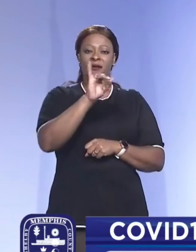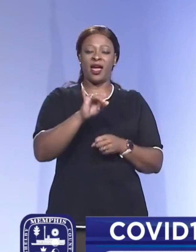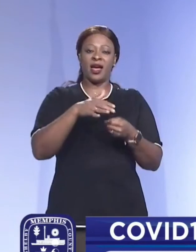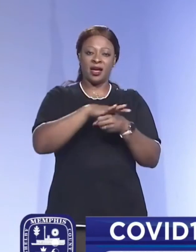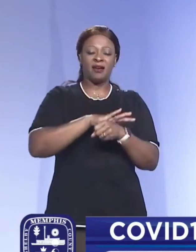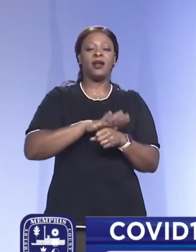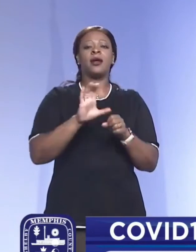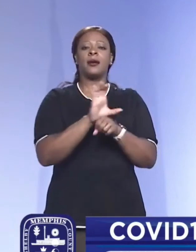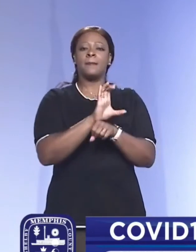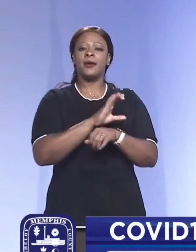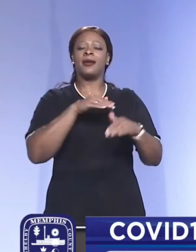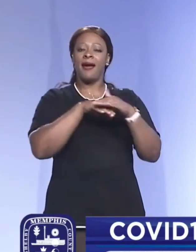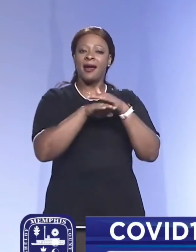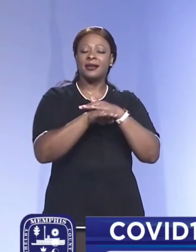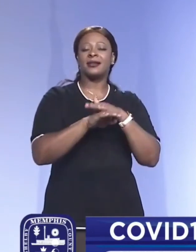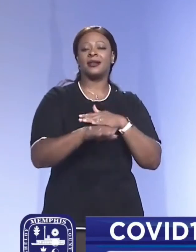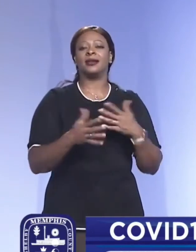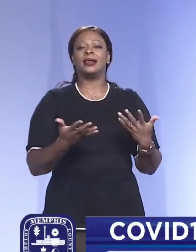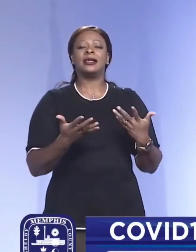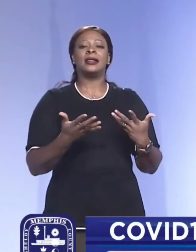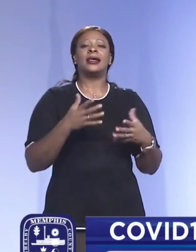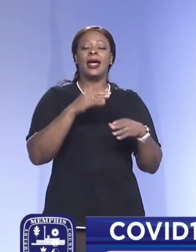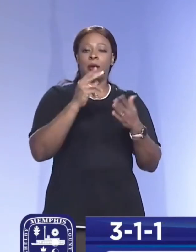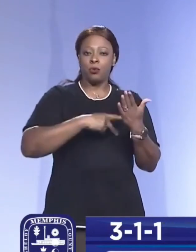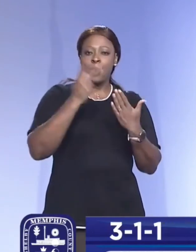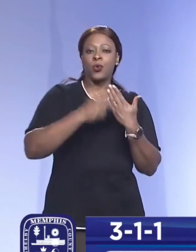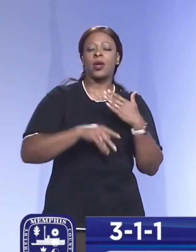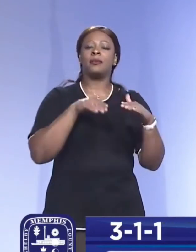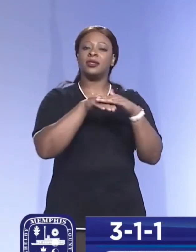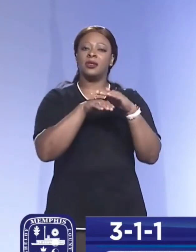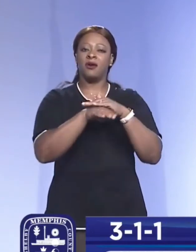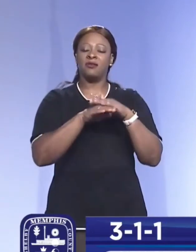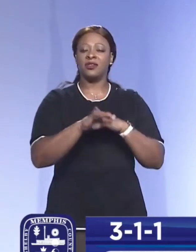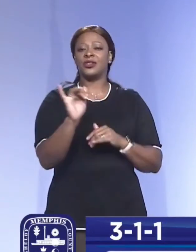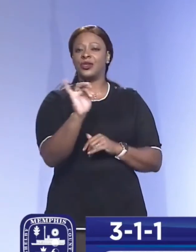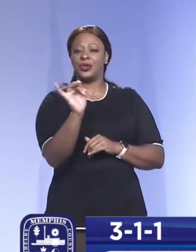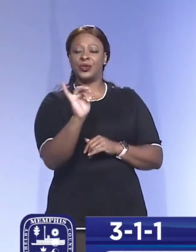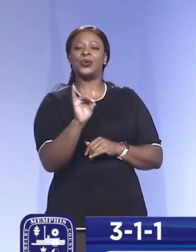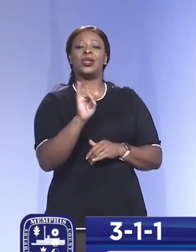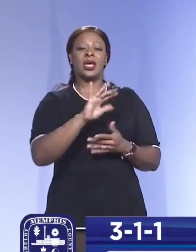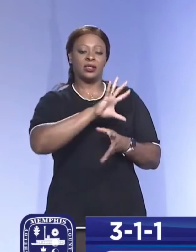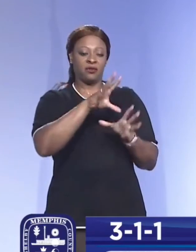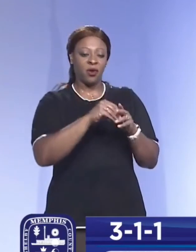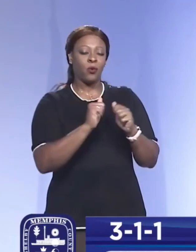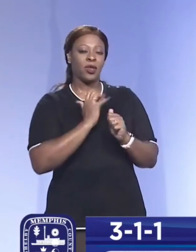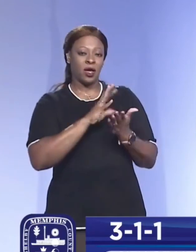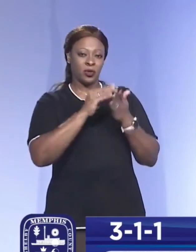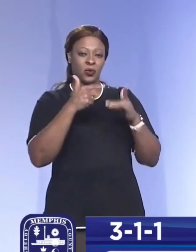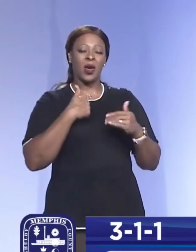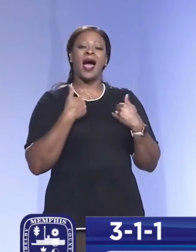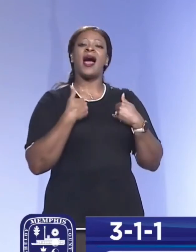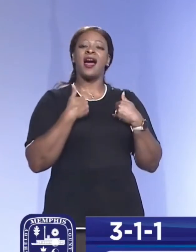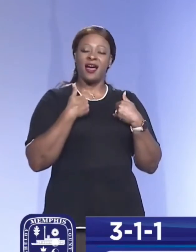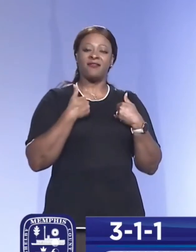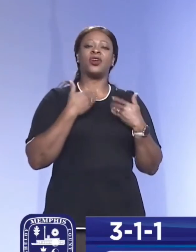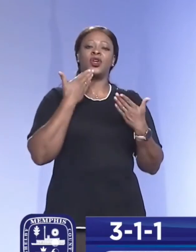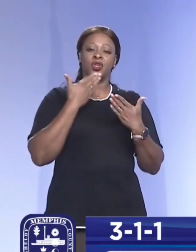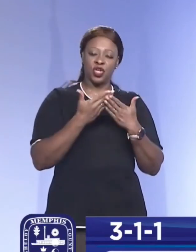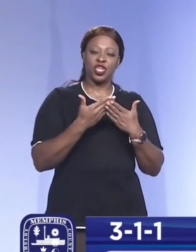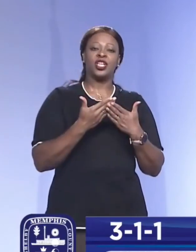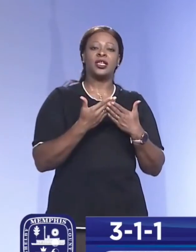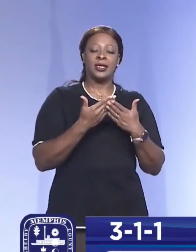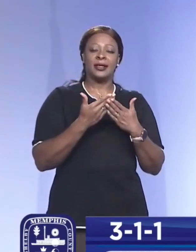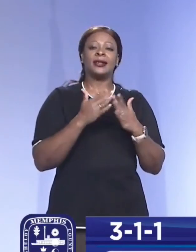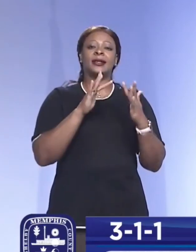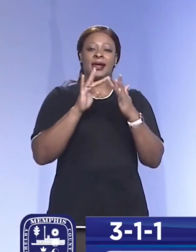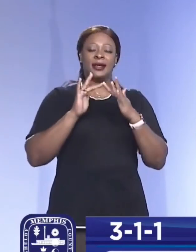computer access, and software access as a part of it, and for some of our students, access to reliable